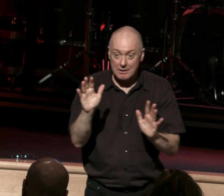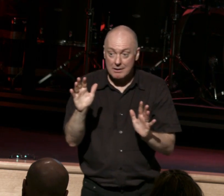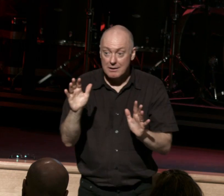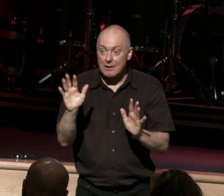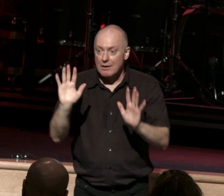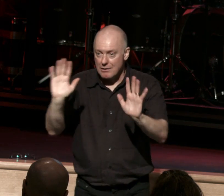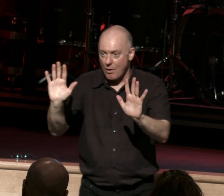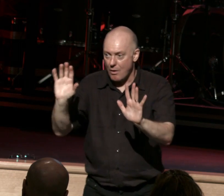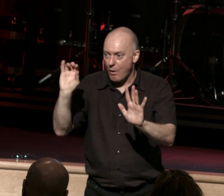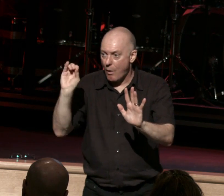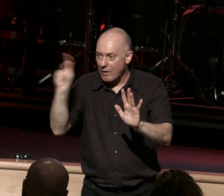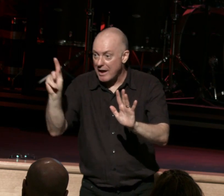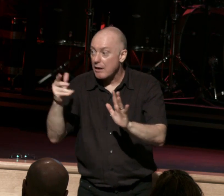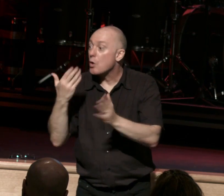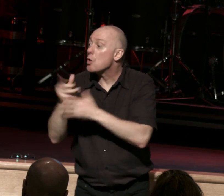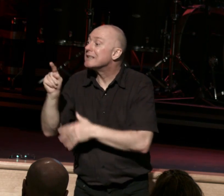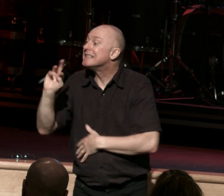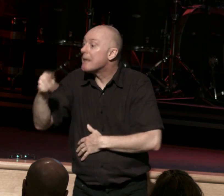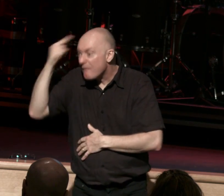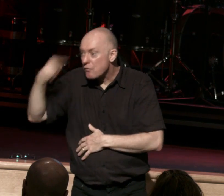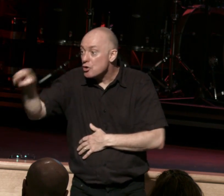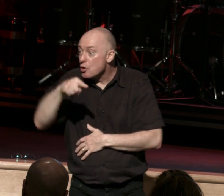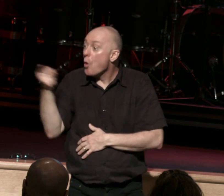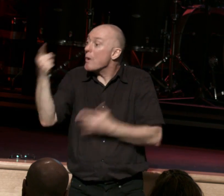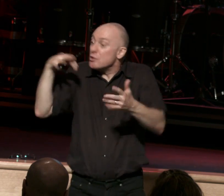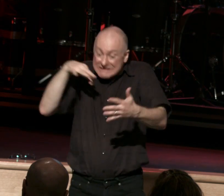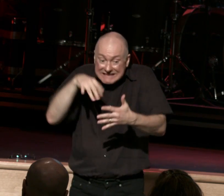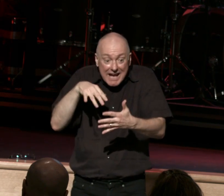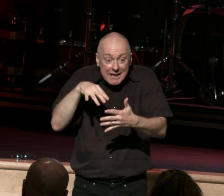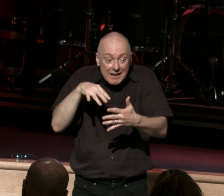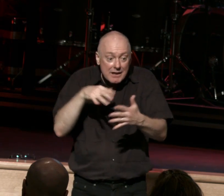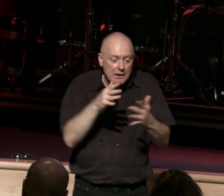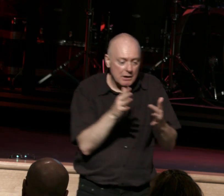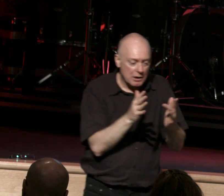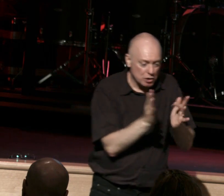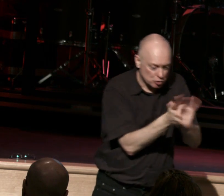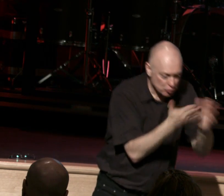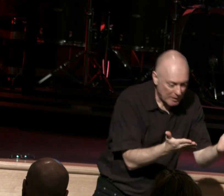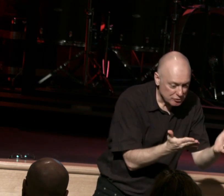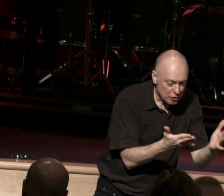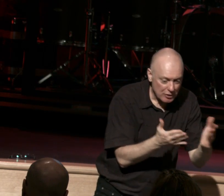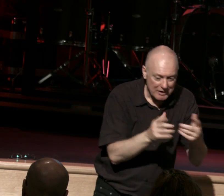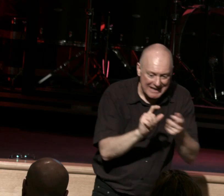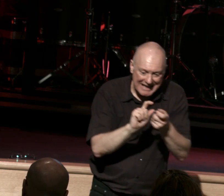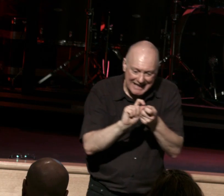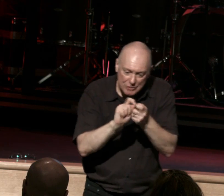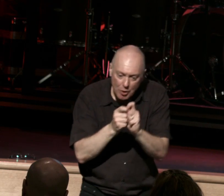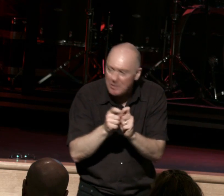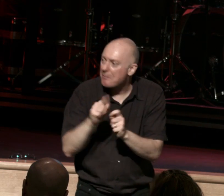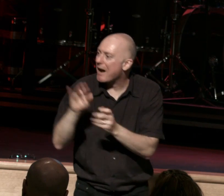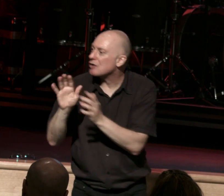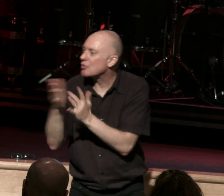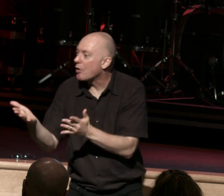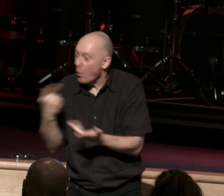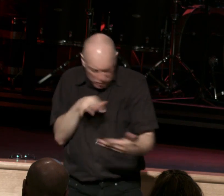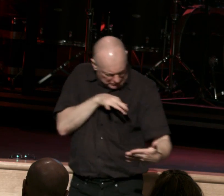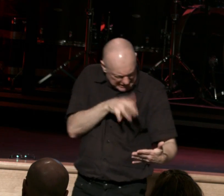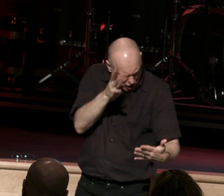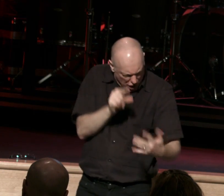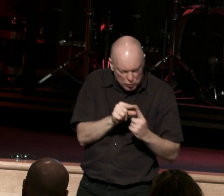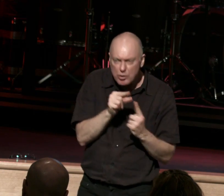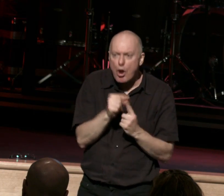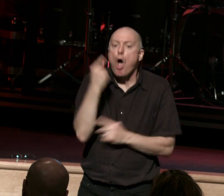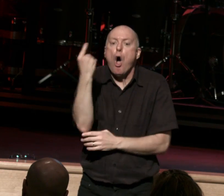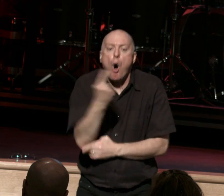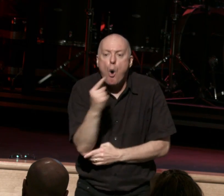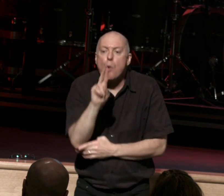10. Now, this is a great tip right here when studying Scripture. Here we see Scripture being interpreted by Scripture. When you're studying